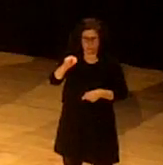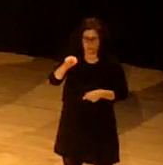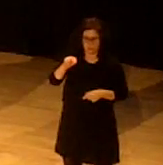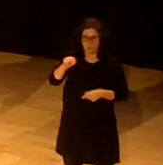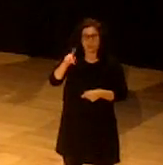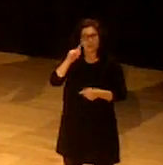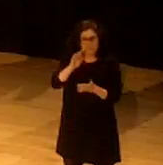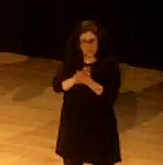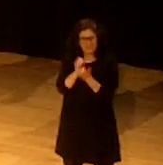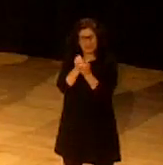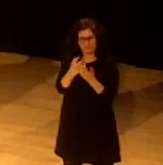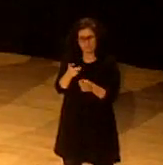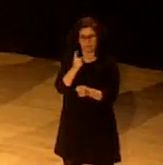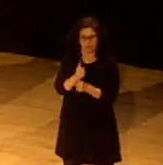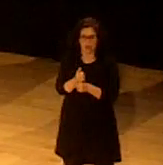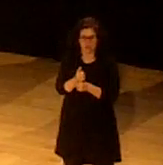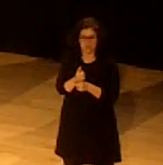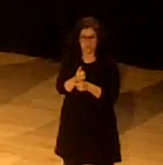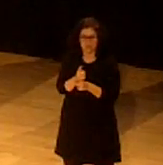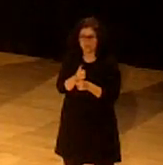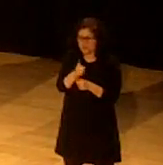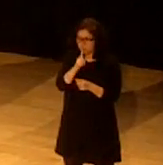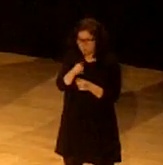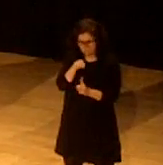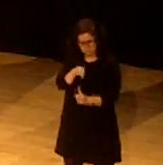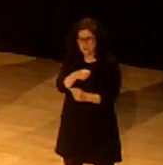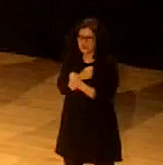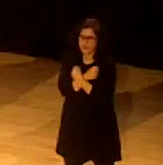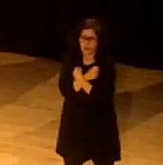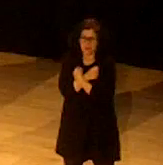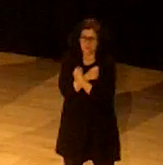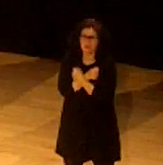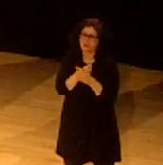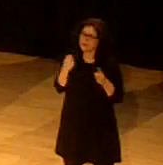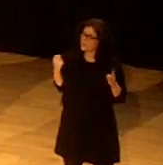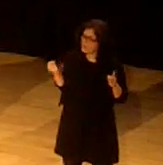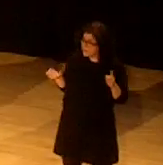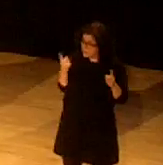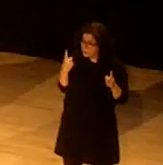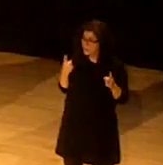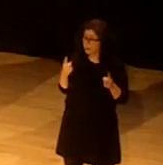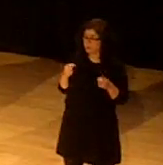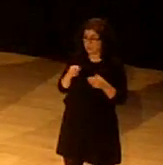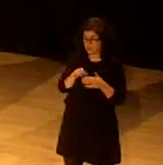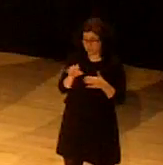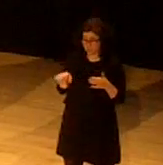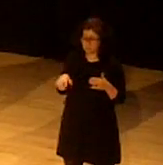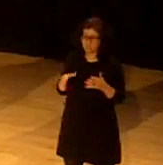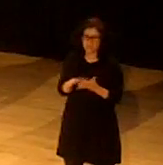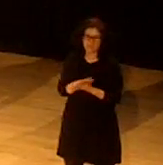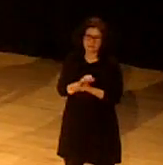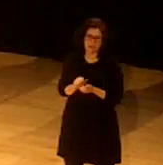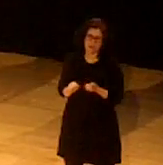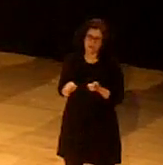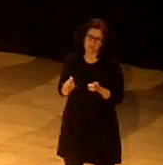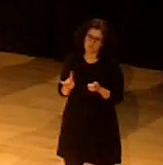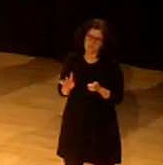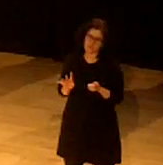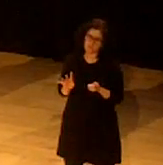right. She's behaving entirely out of love, the consequence of which can be profoundly damaging.